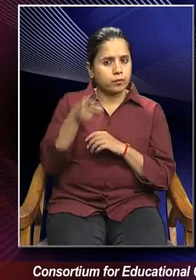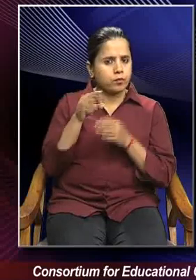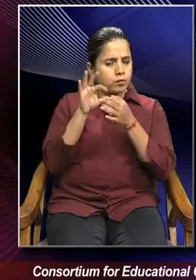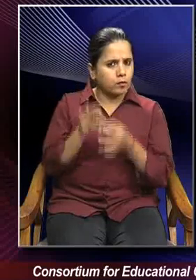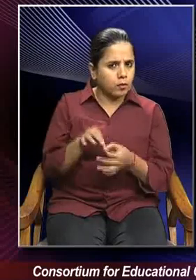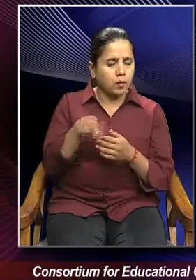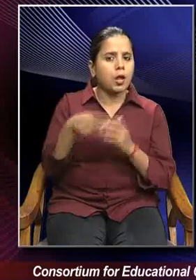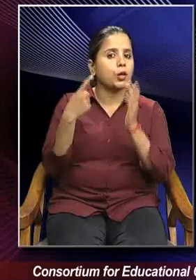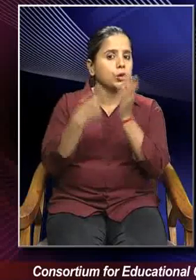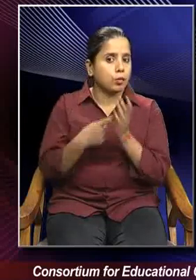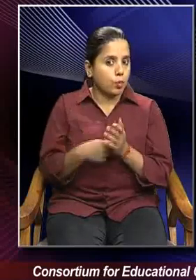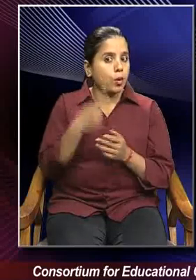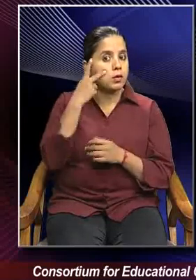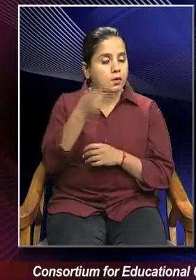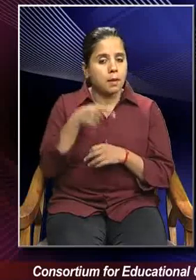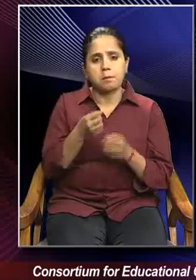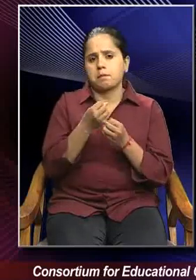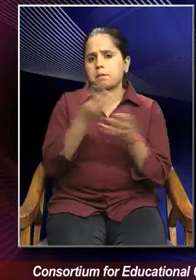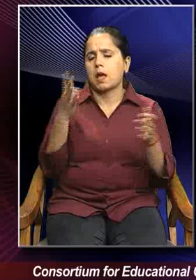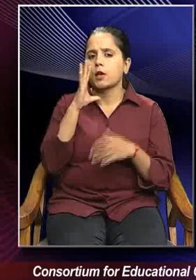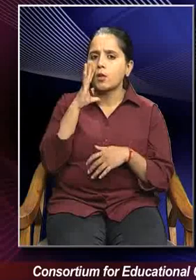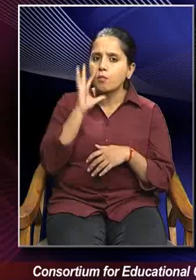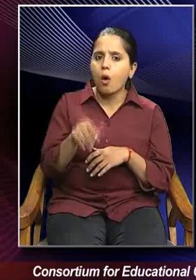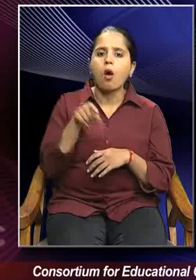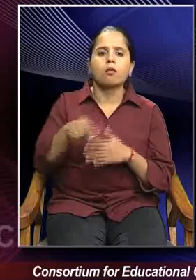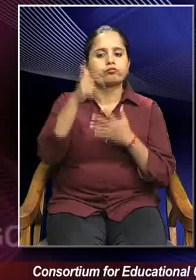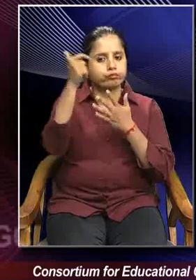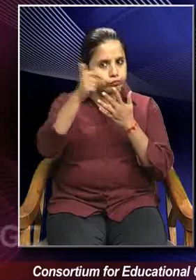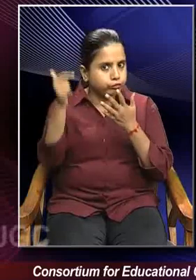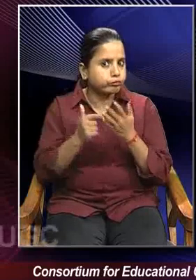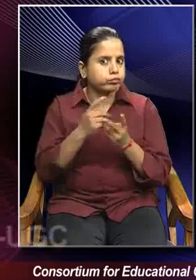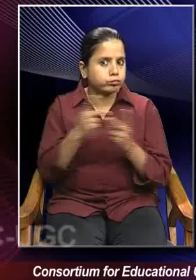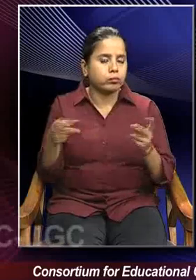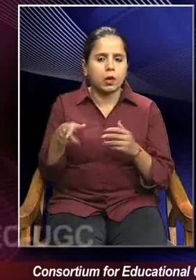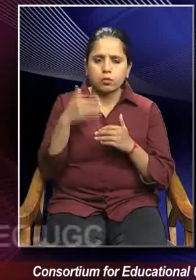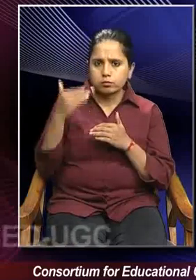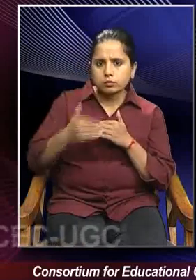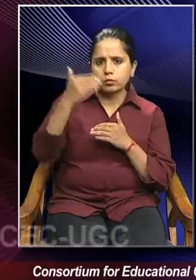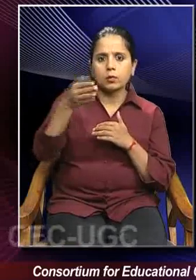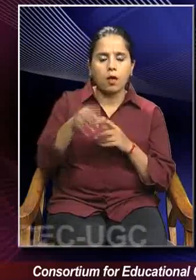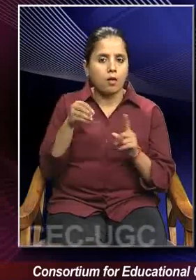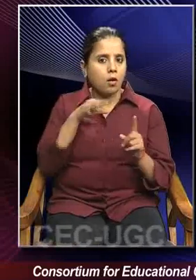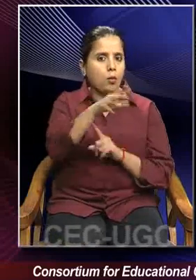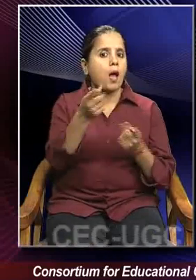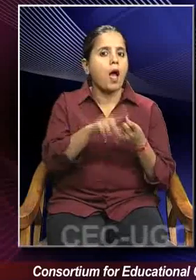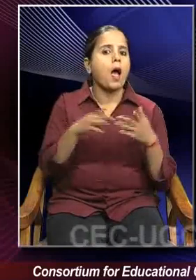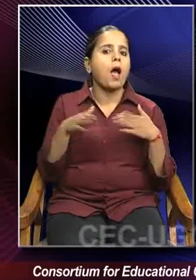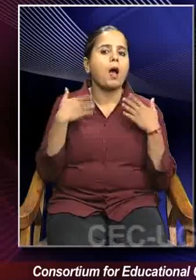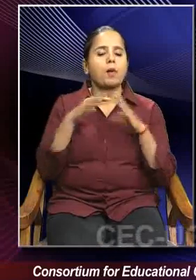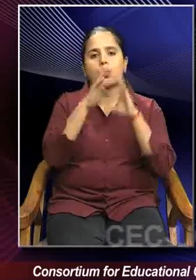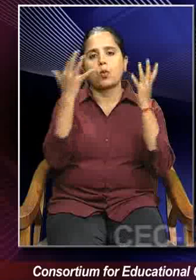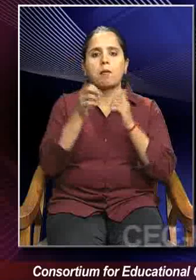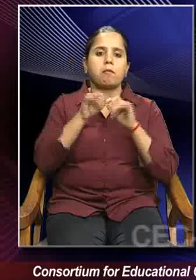particular report, the many important characteristics continuously affect the happiness